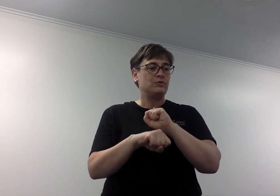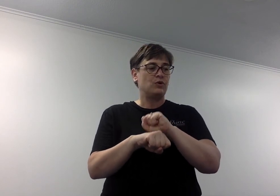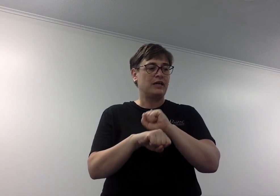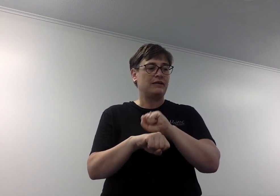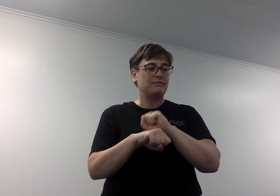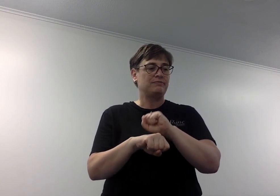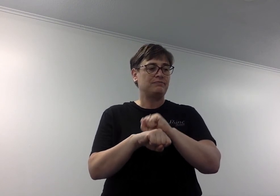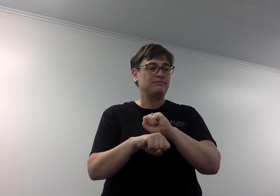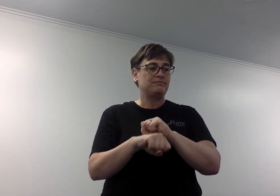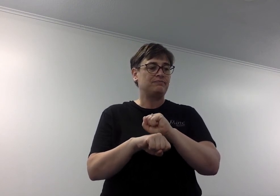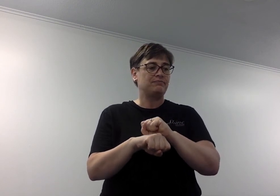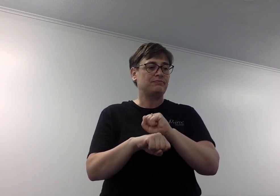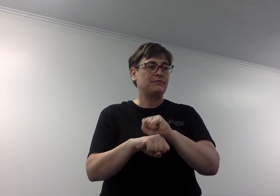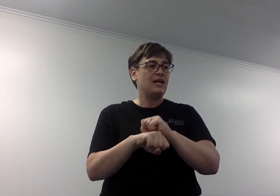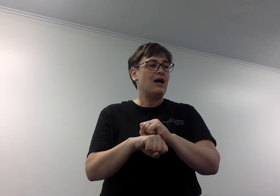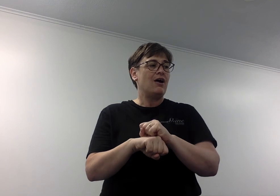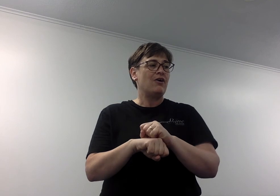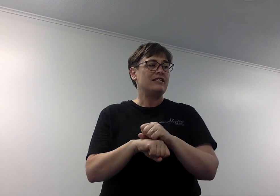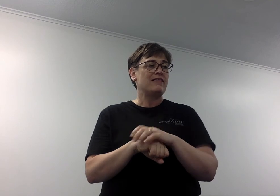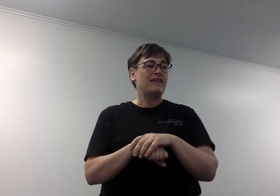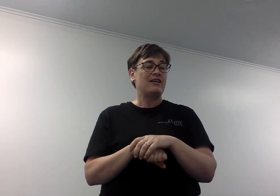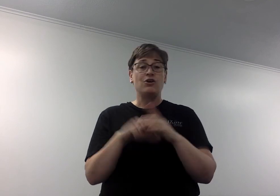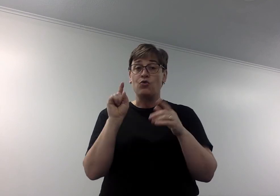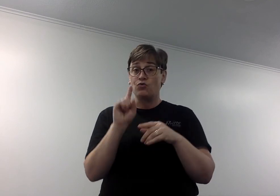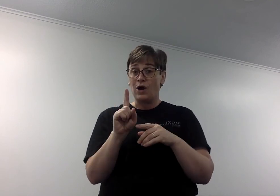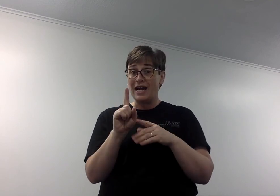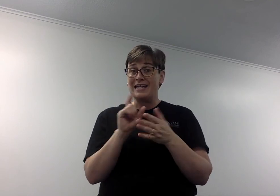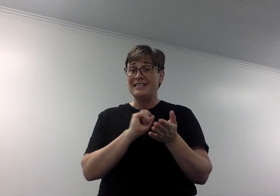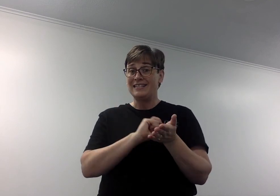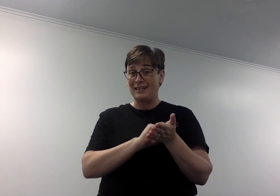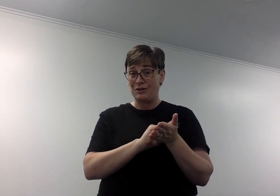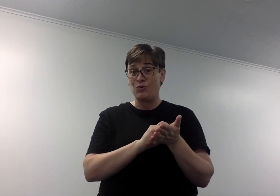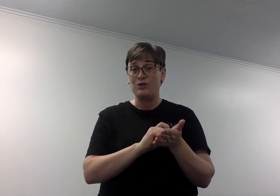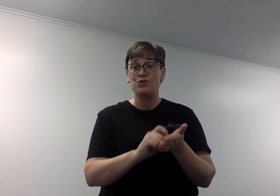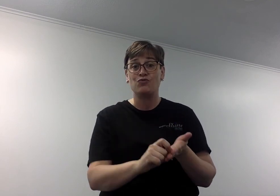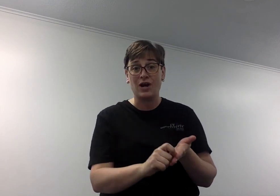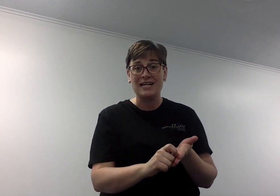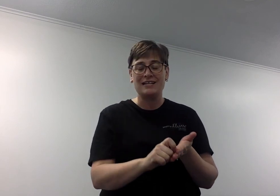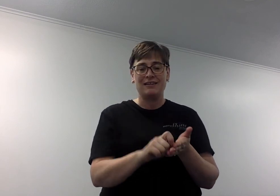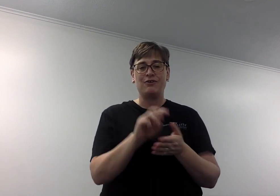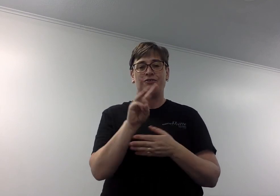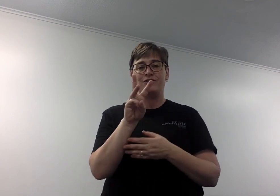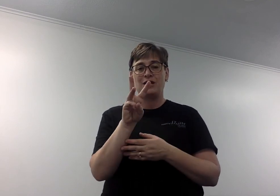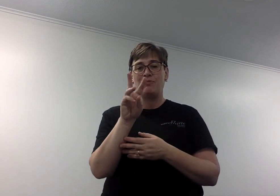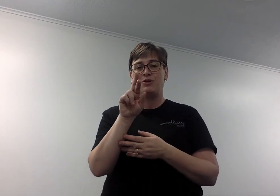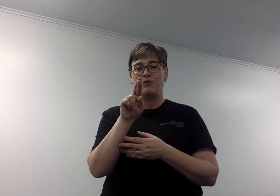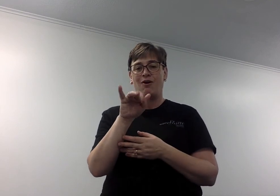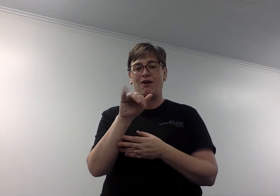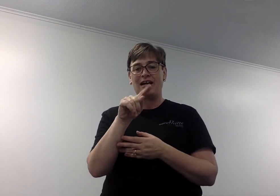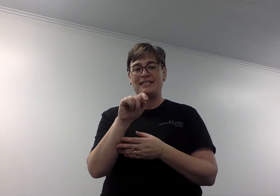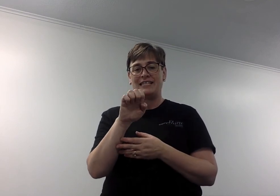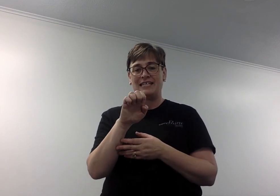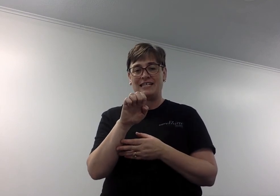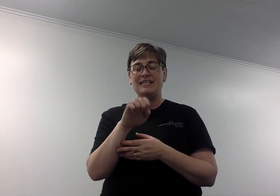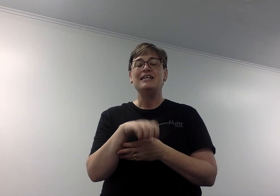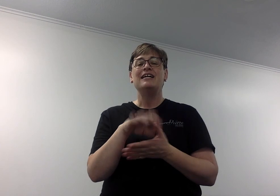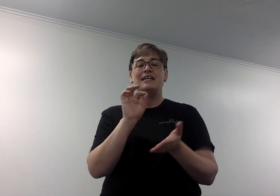Working. All right, then right, like you're going to write a letter, W-R-I-T-E,